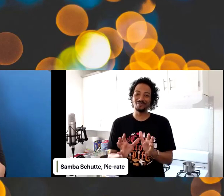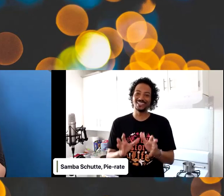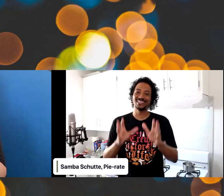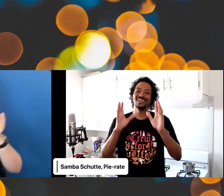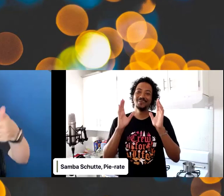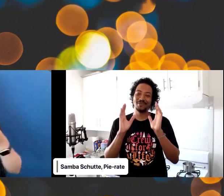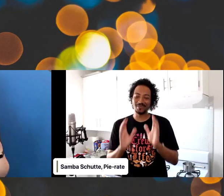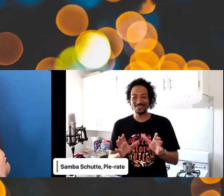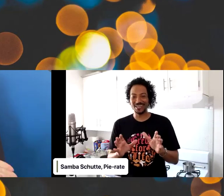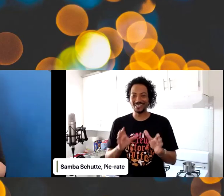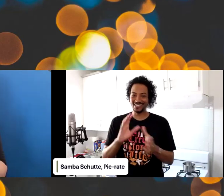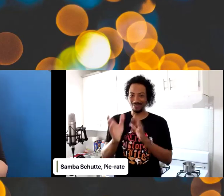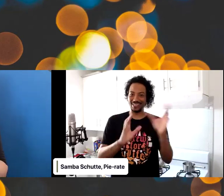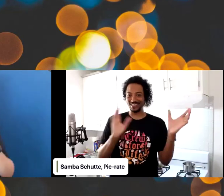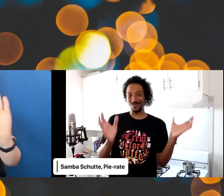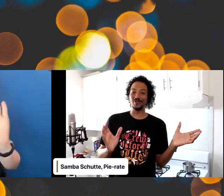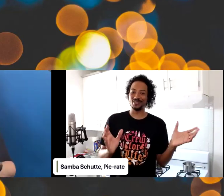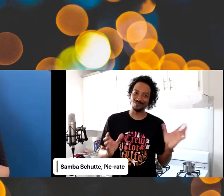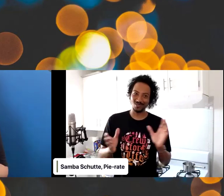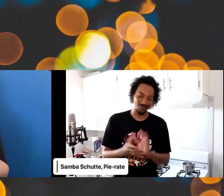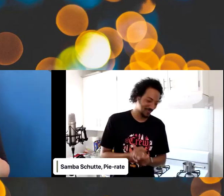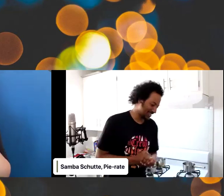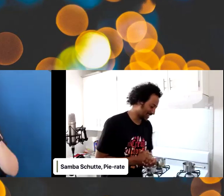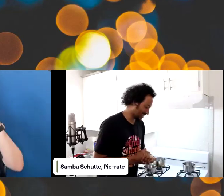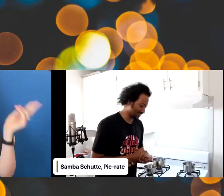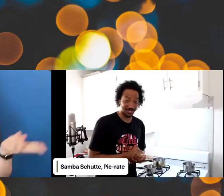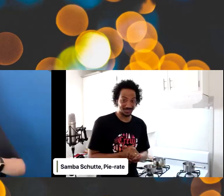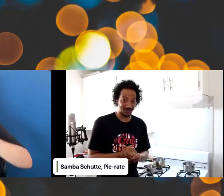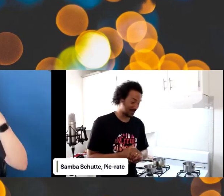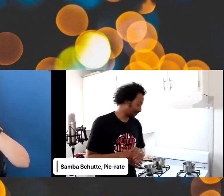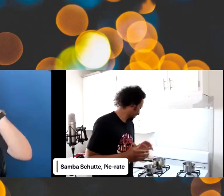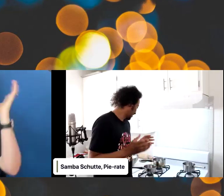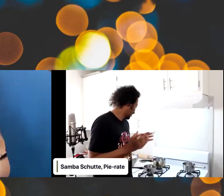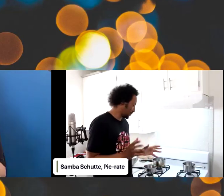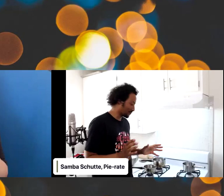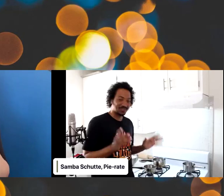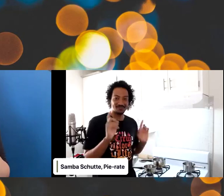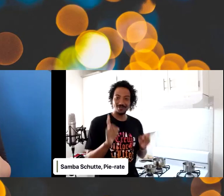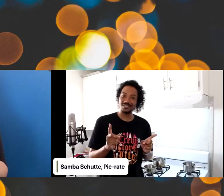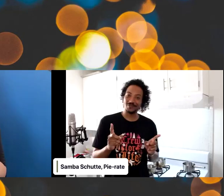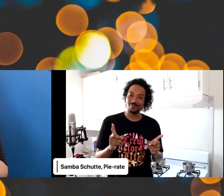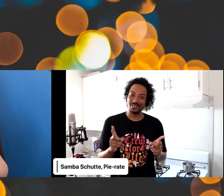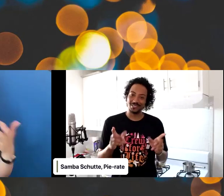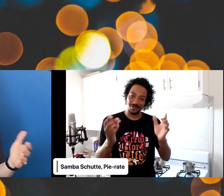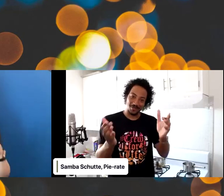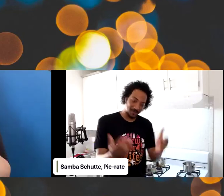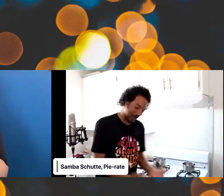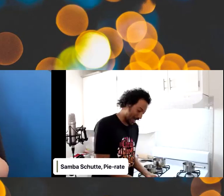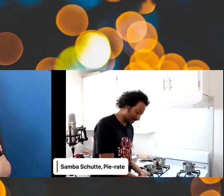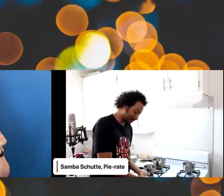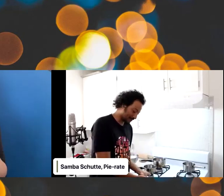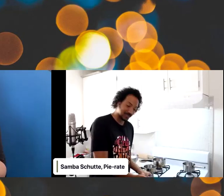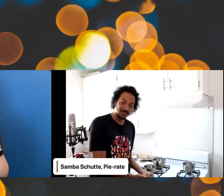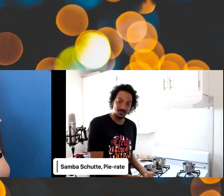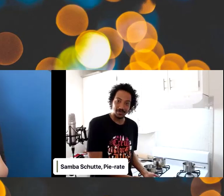OFMD fans, but I'm going to try and just be as universal as possible. Good luck to us all. So, first things first, please turn on your